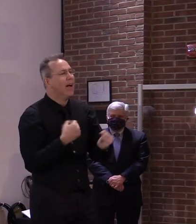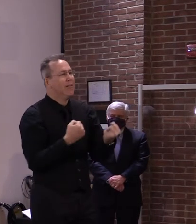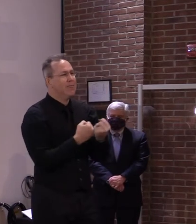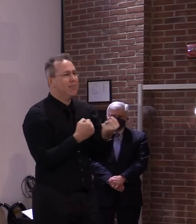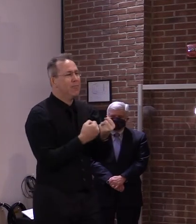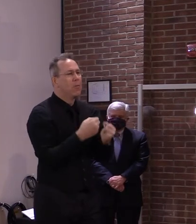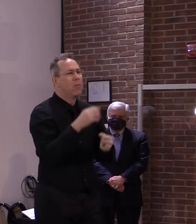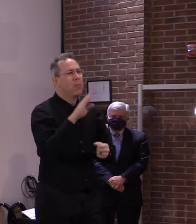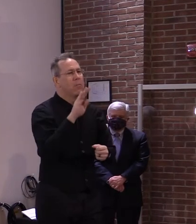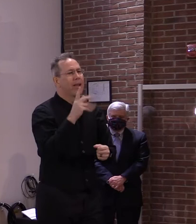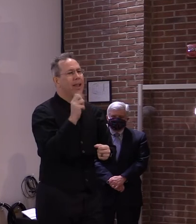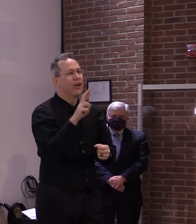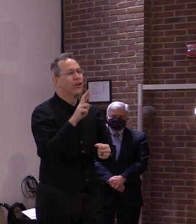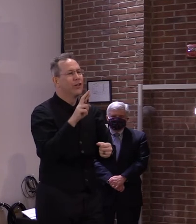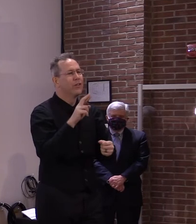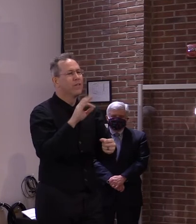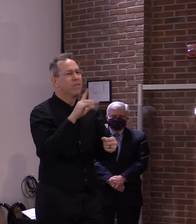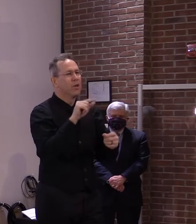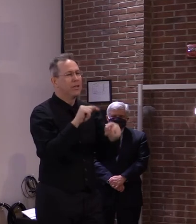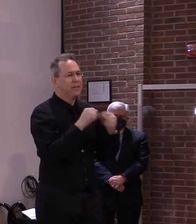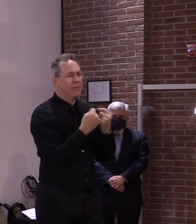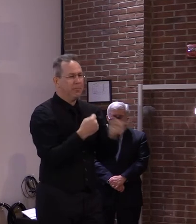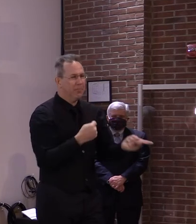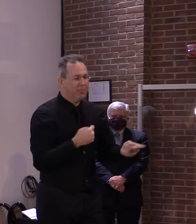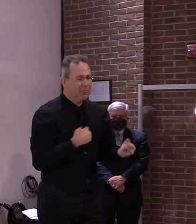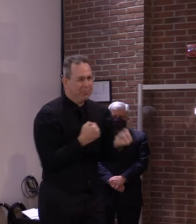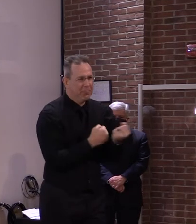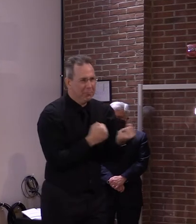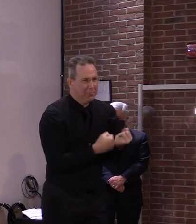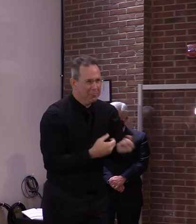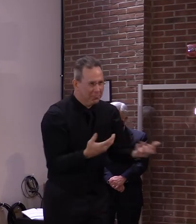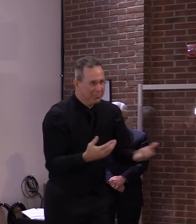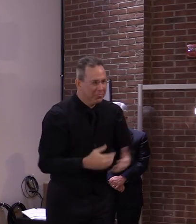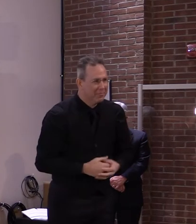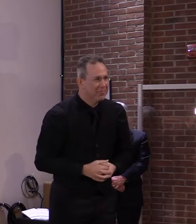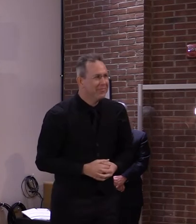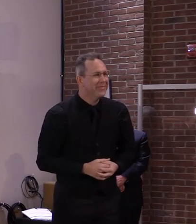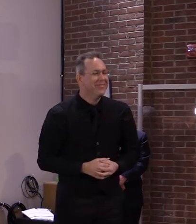thank you joe the barton